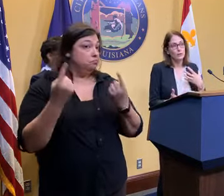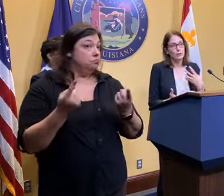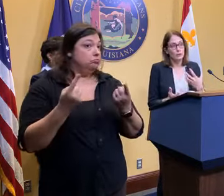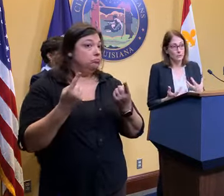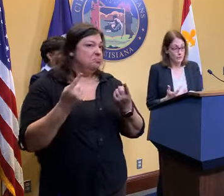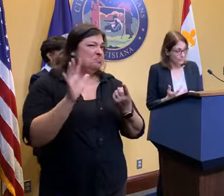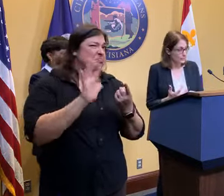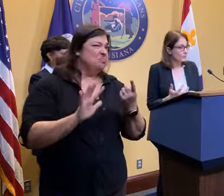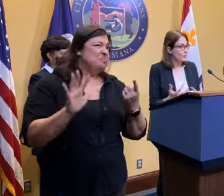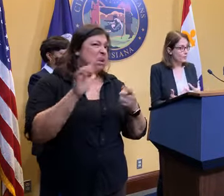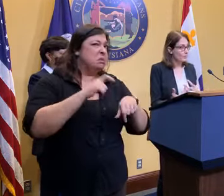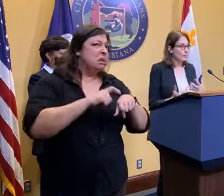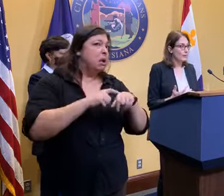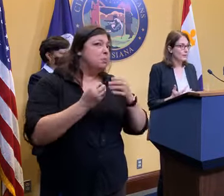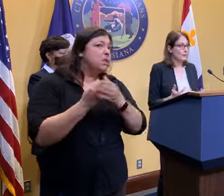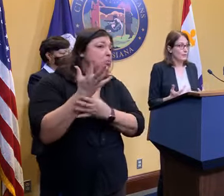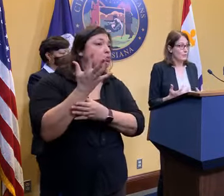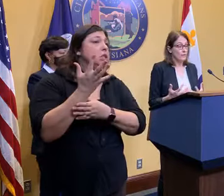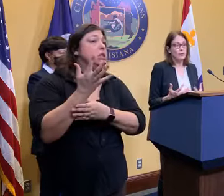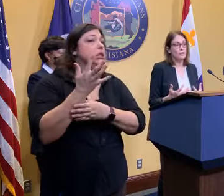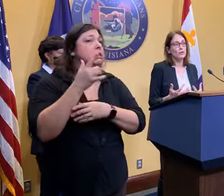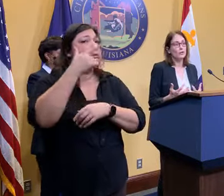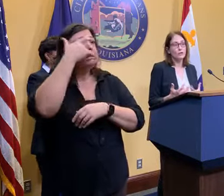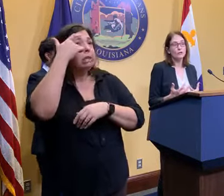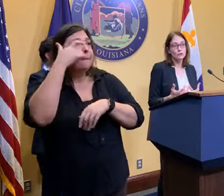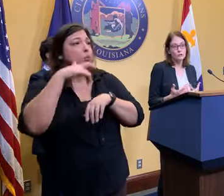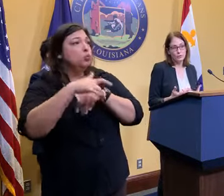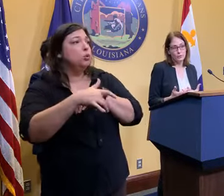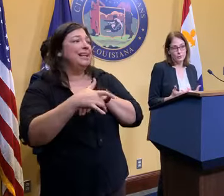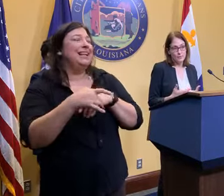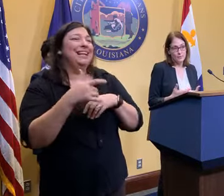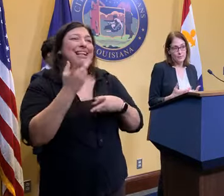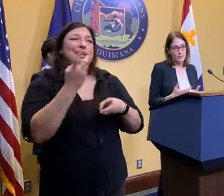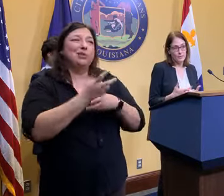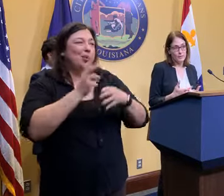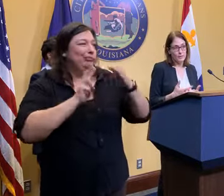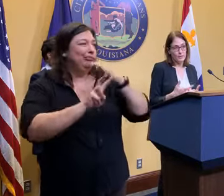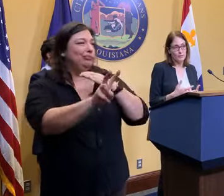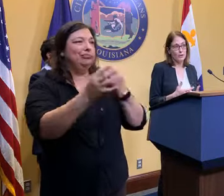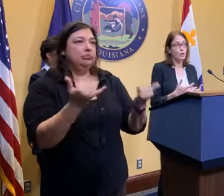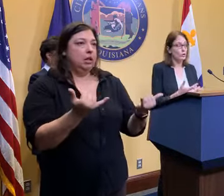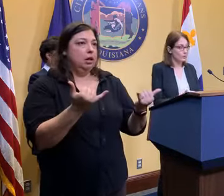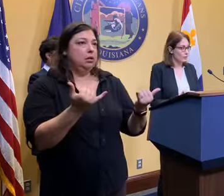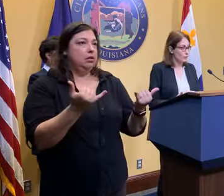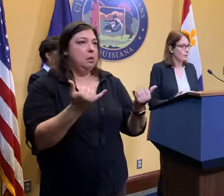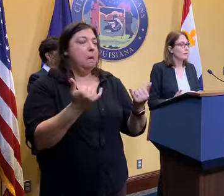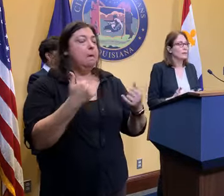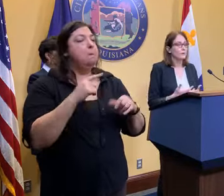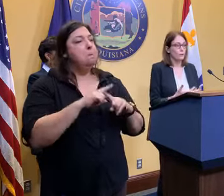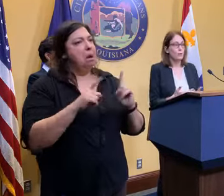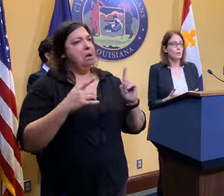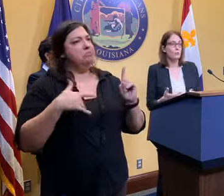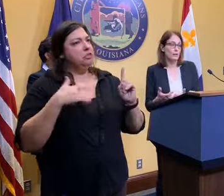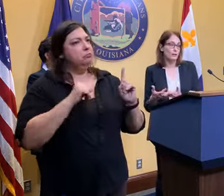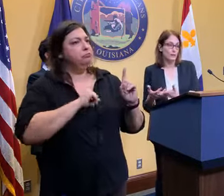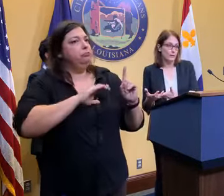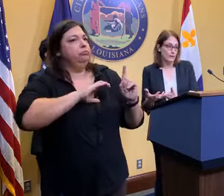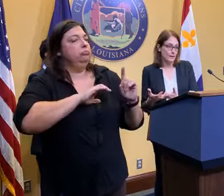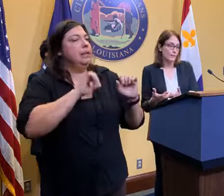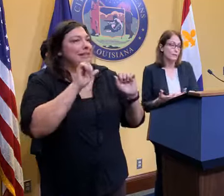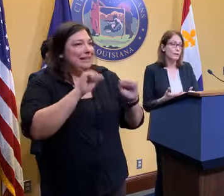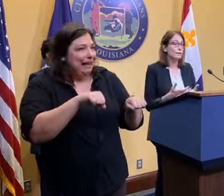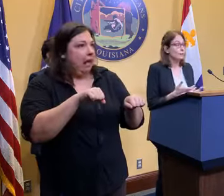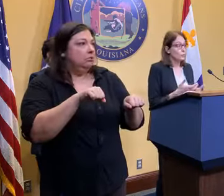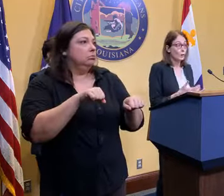spring, early summer timeline. It's a little too early to say, but it's encouraging that we could be on